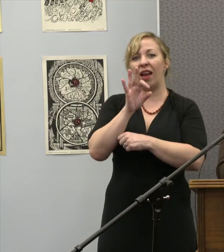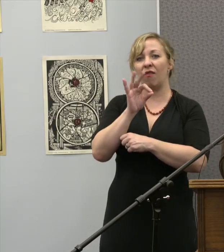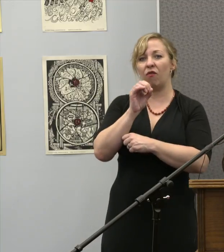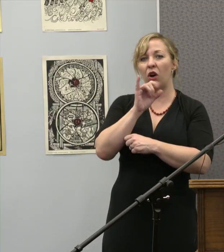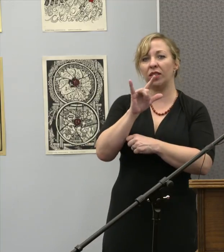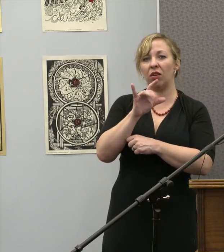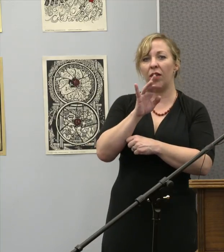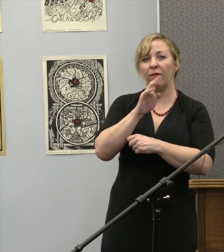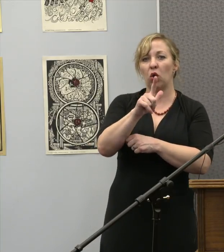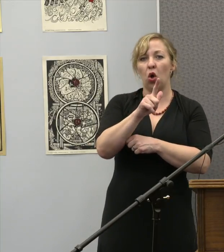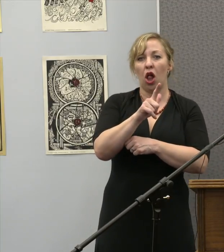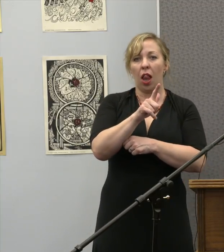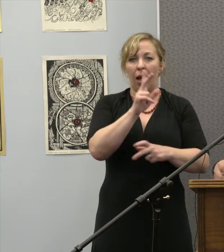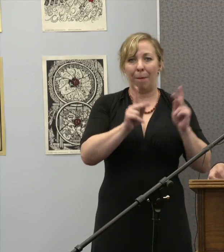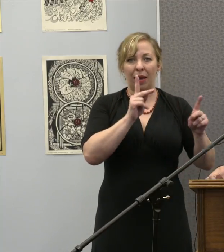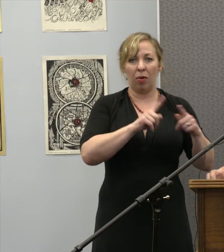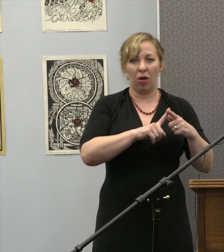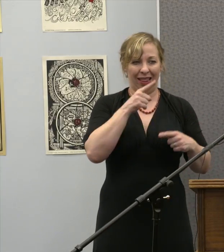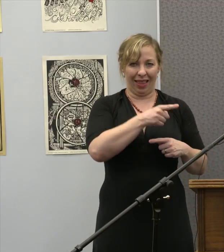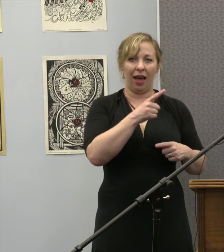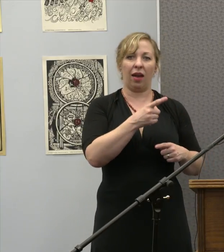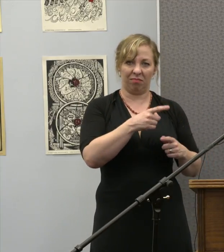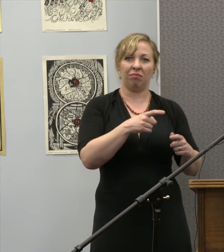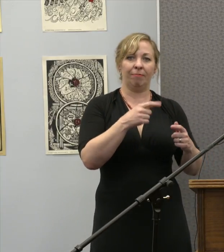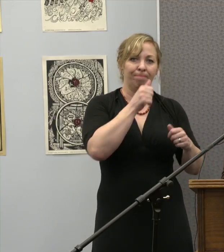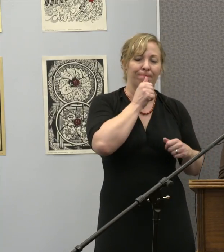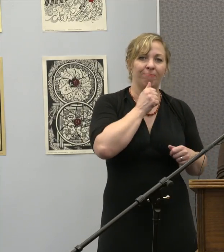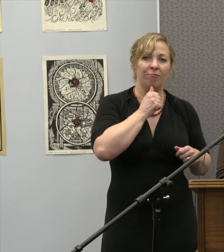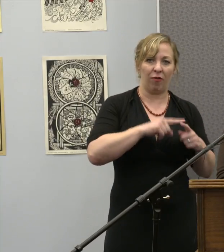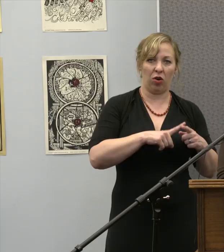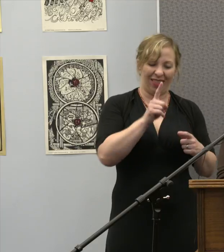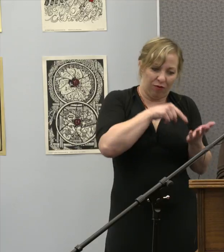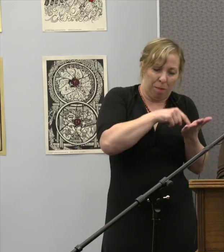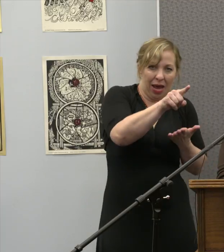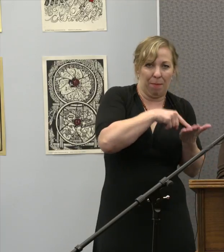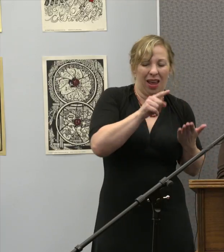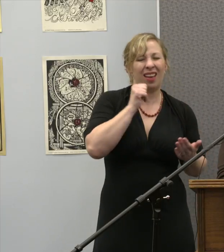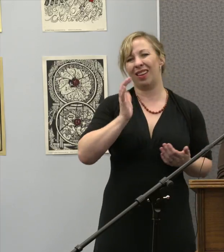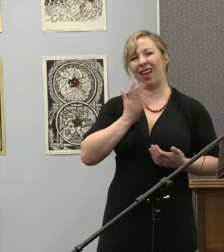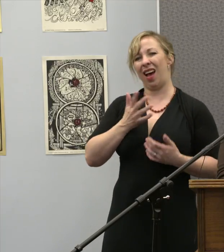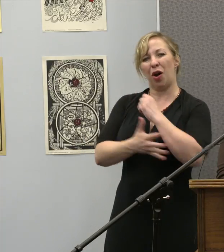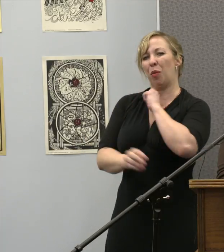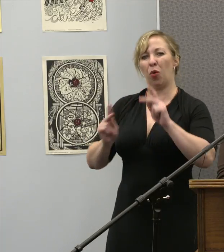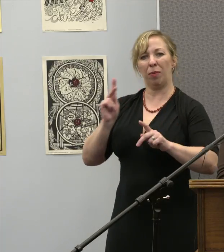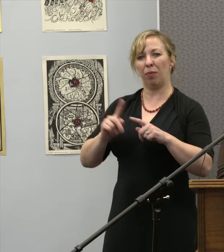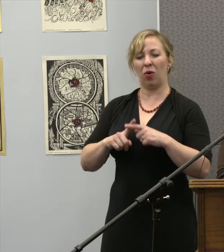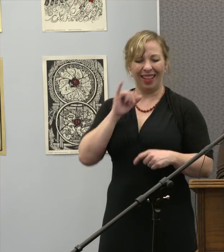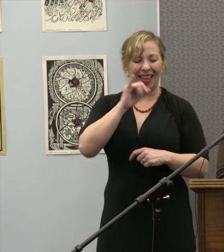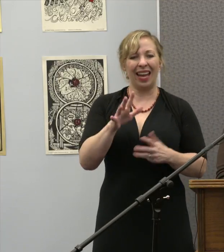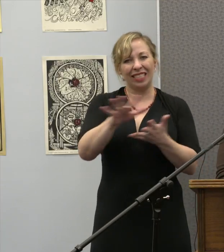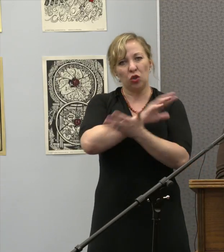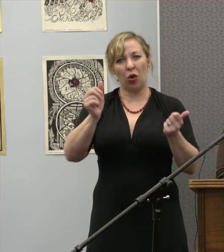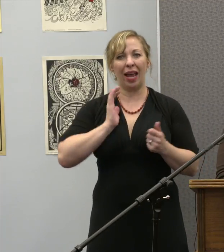our communities, who bear the cost of this destruction. The dirty energy system is a system of planetary destruction, and its paradigm